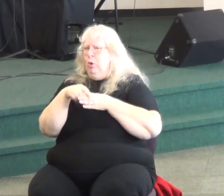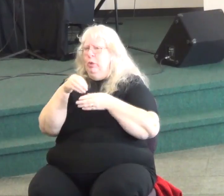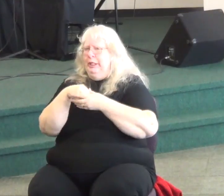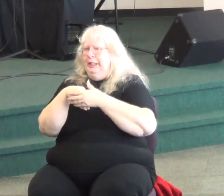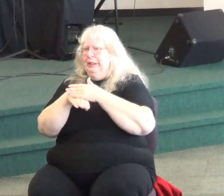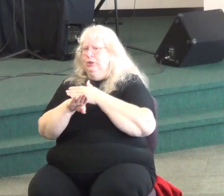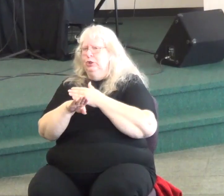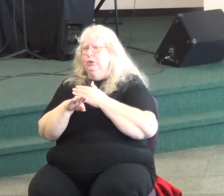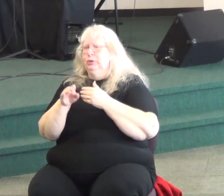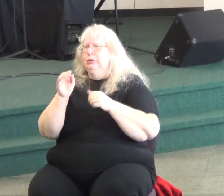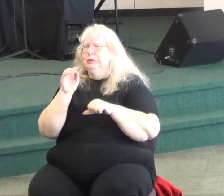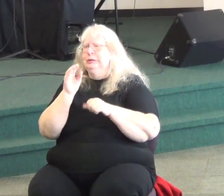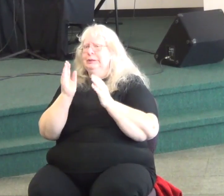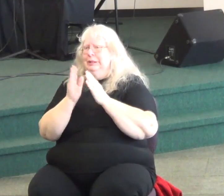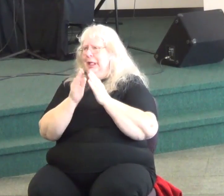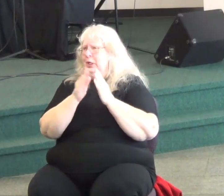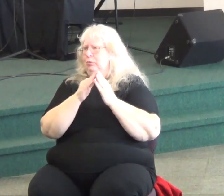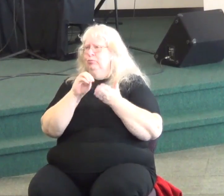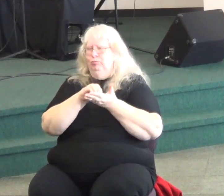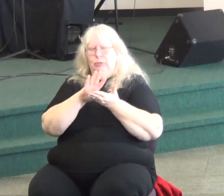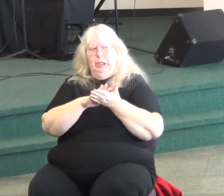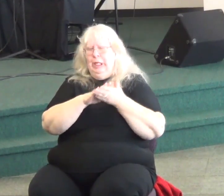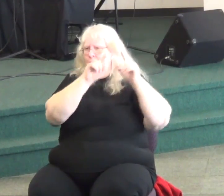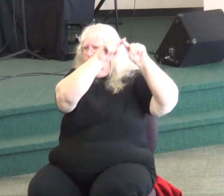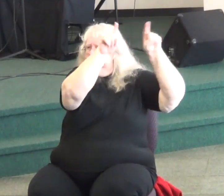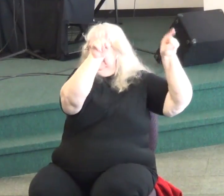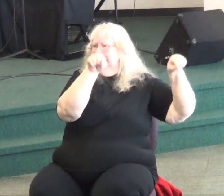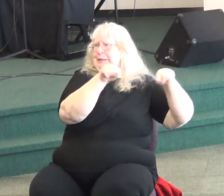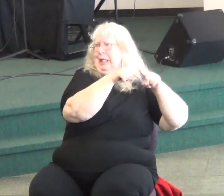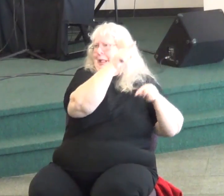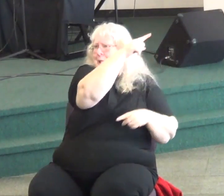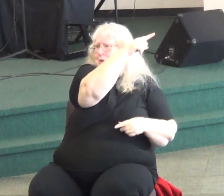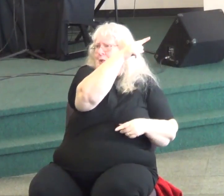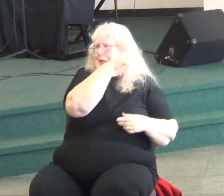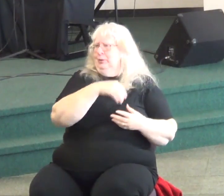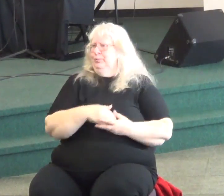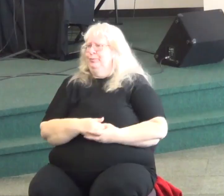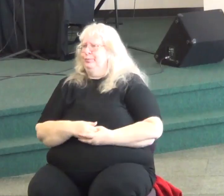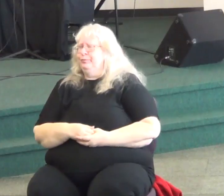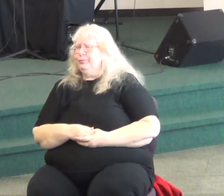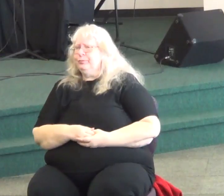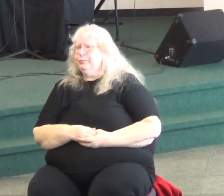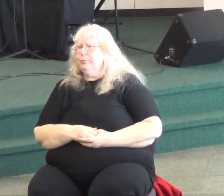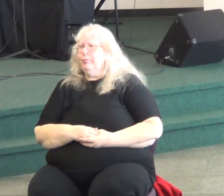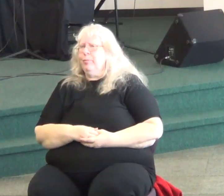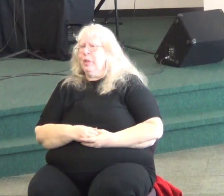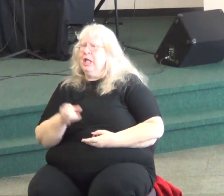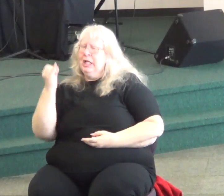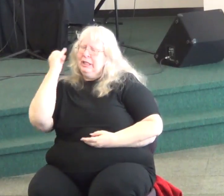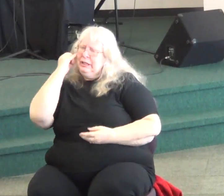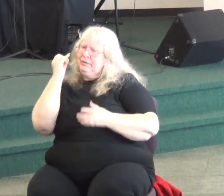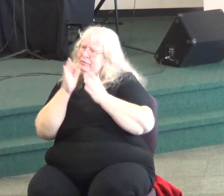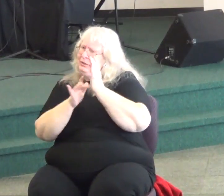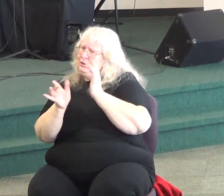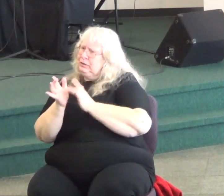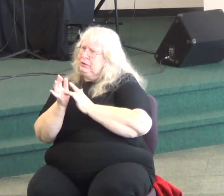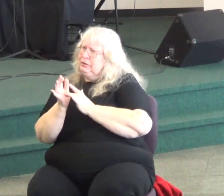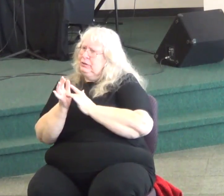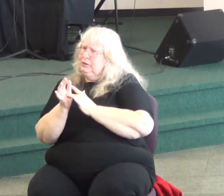And you know what? If he rode into town, it would be amazing to see the Christ followers and their reactions.